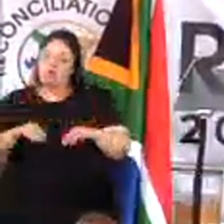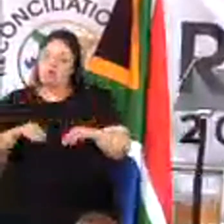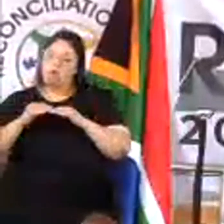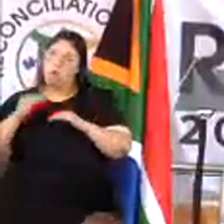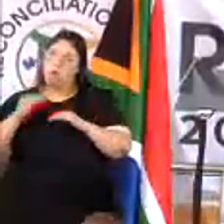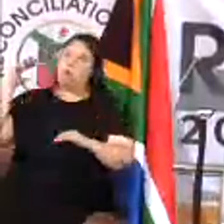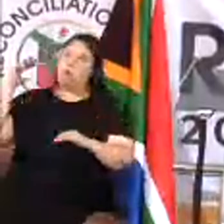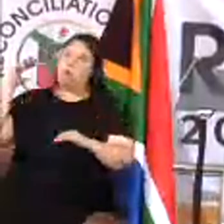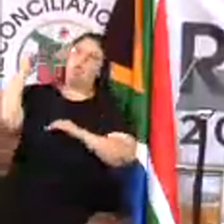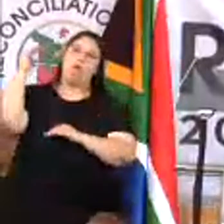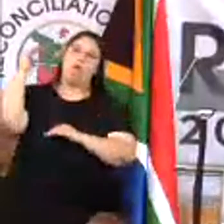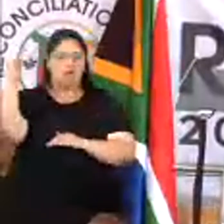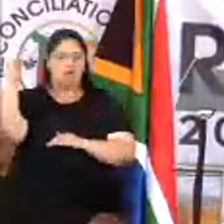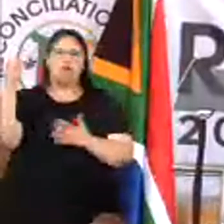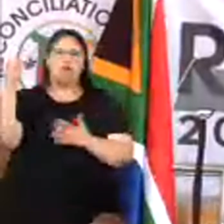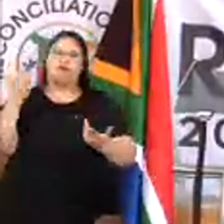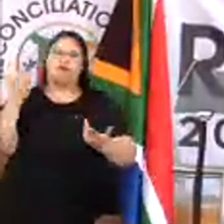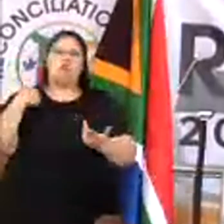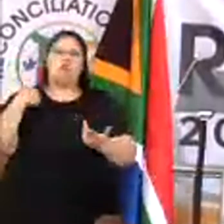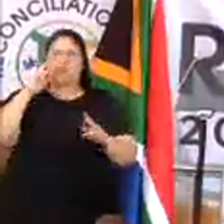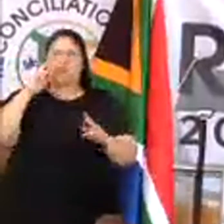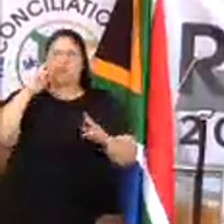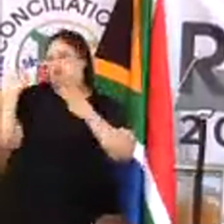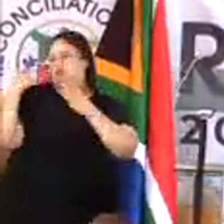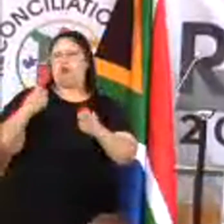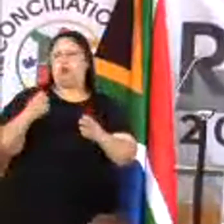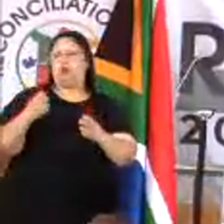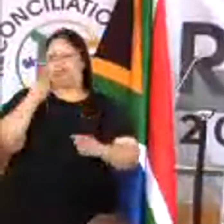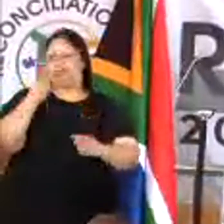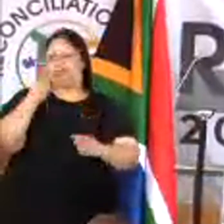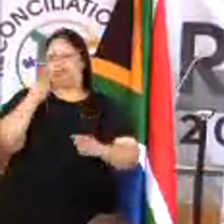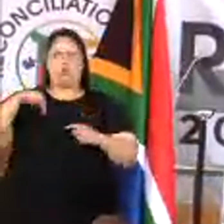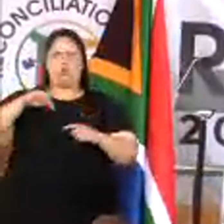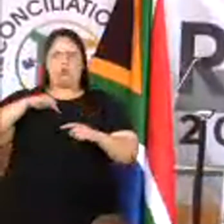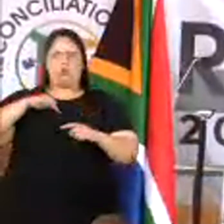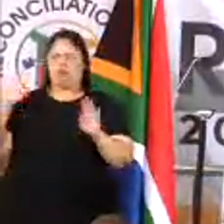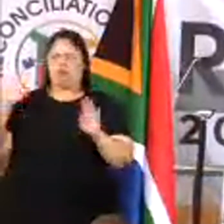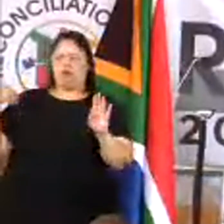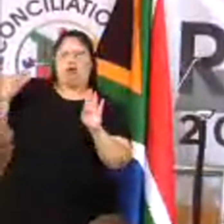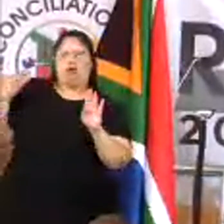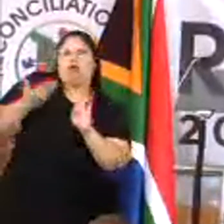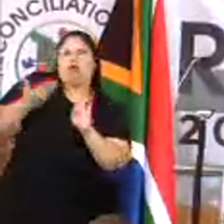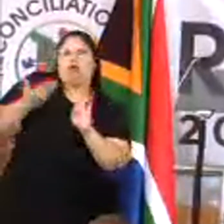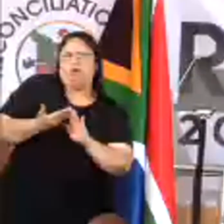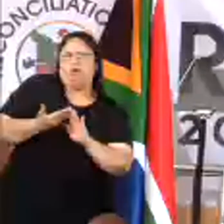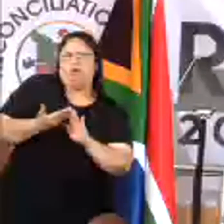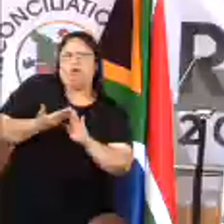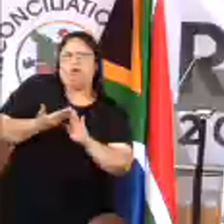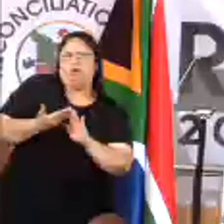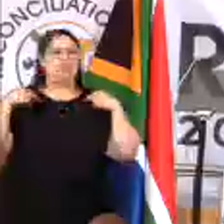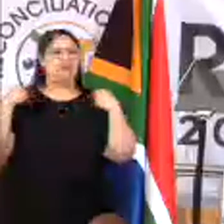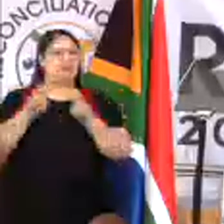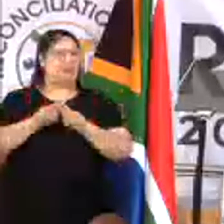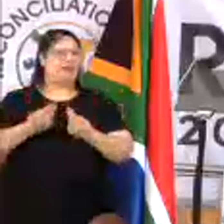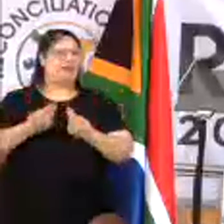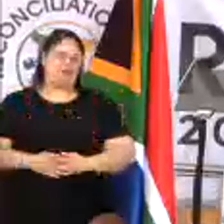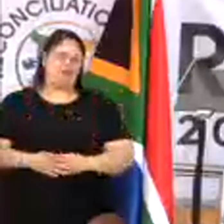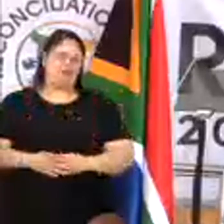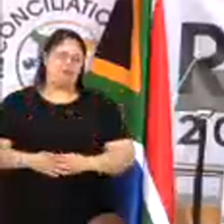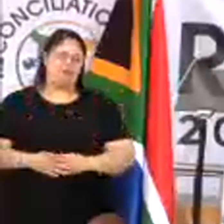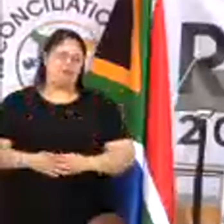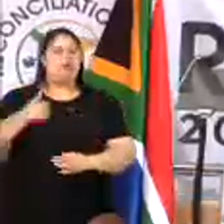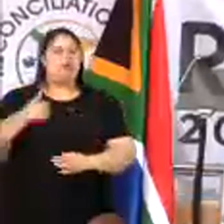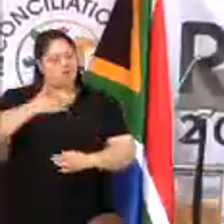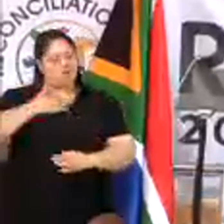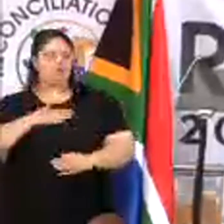insurmountable, let us reflect on how far we have come as a nation. And I would like